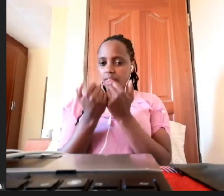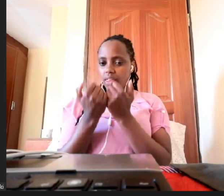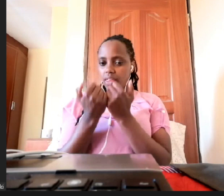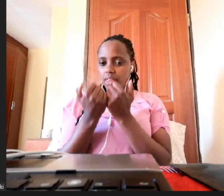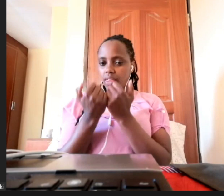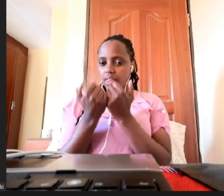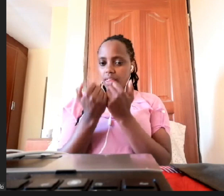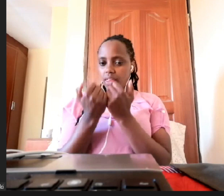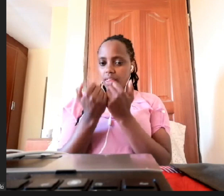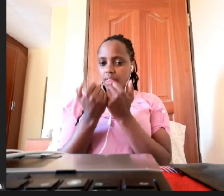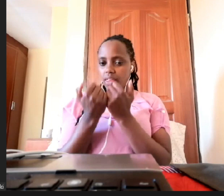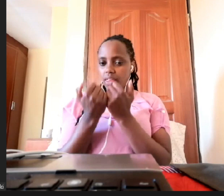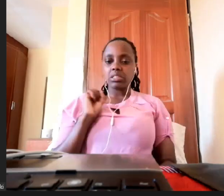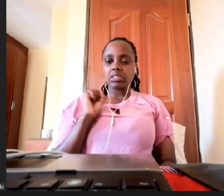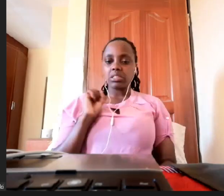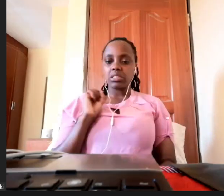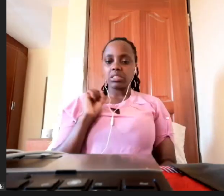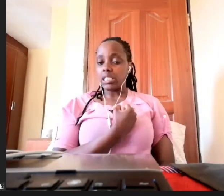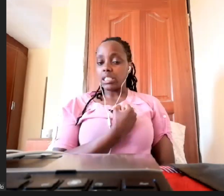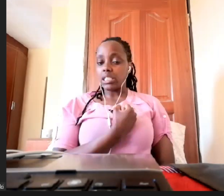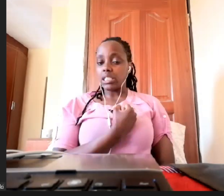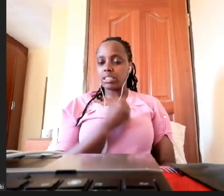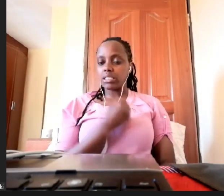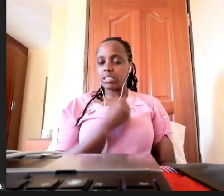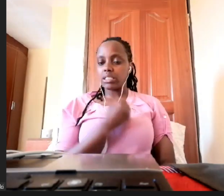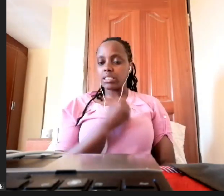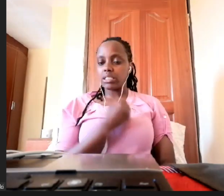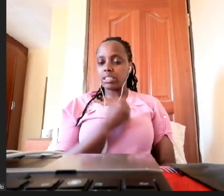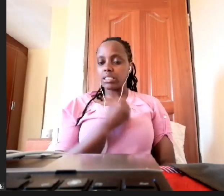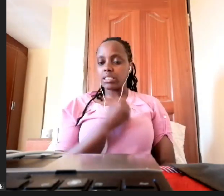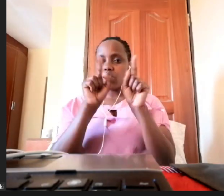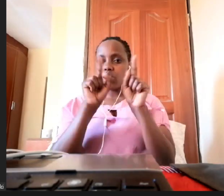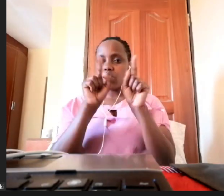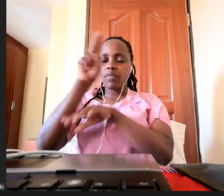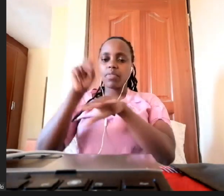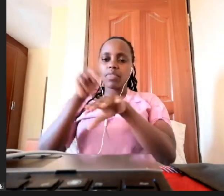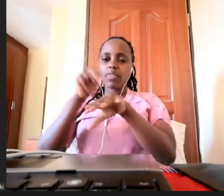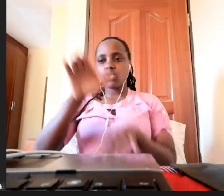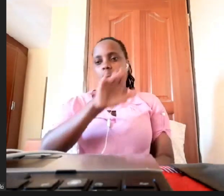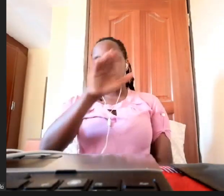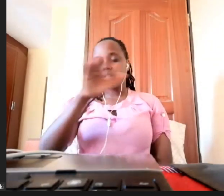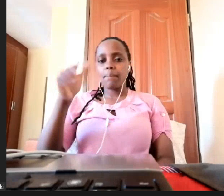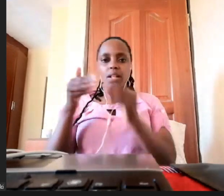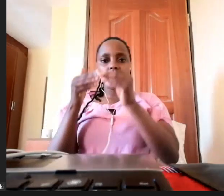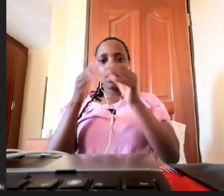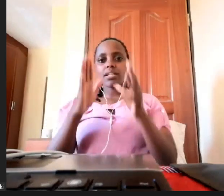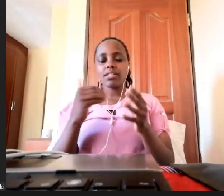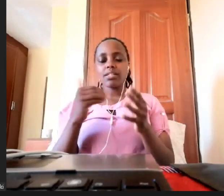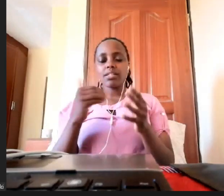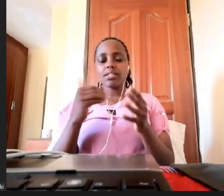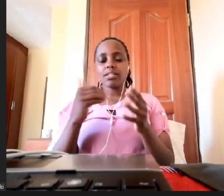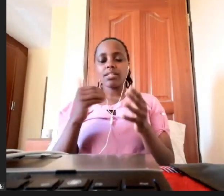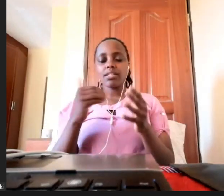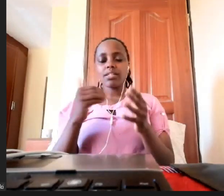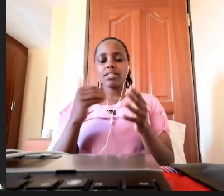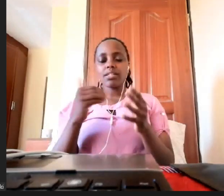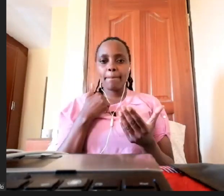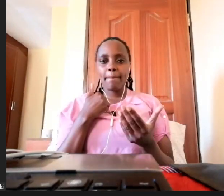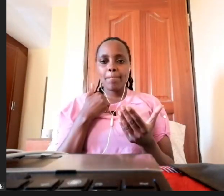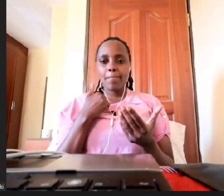case, the senators and our National Assembly leaders. So we had an